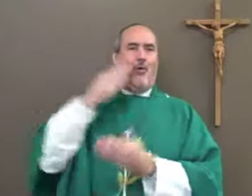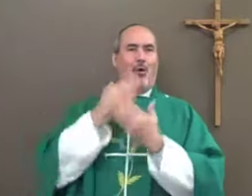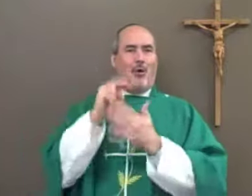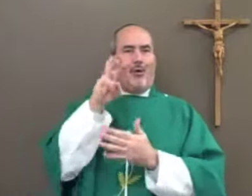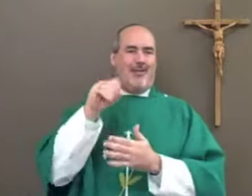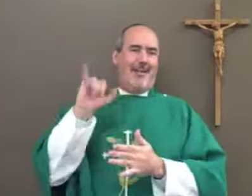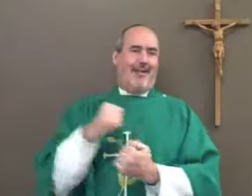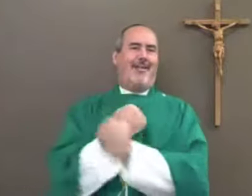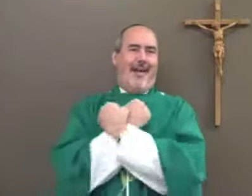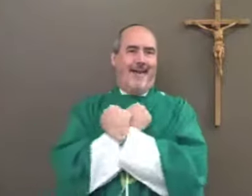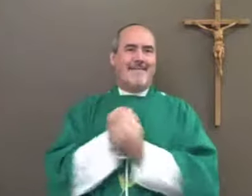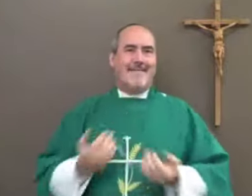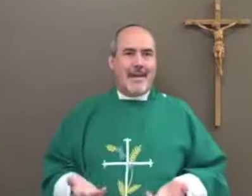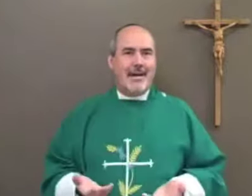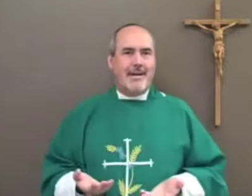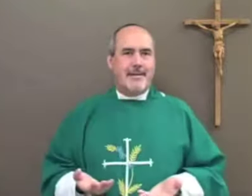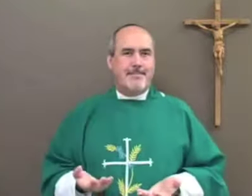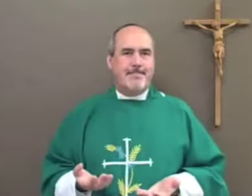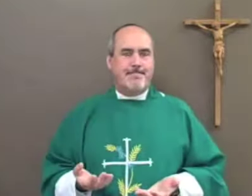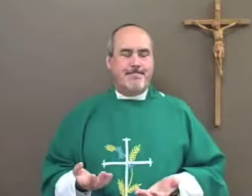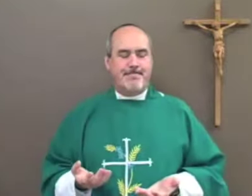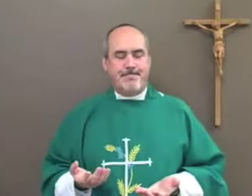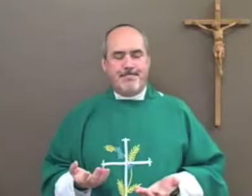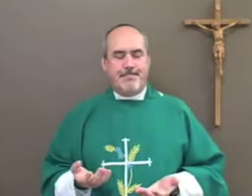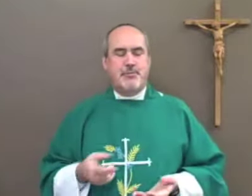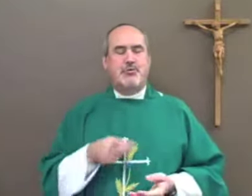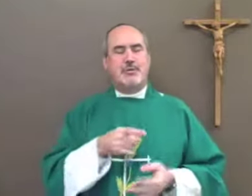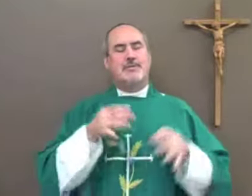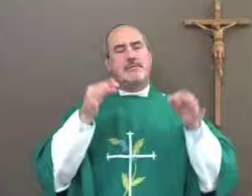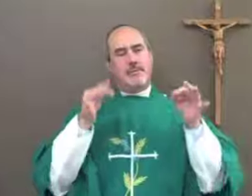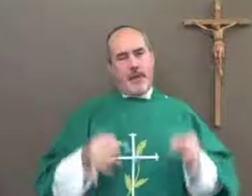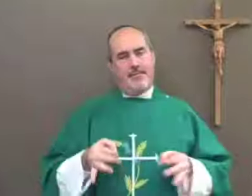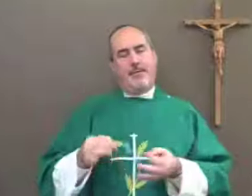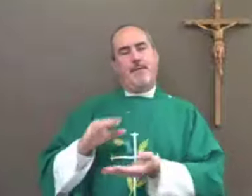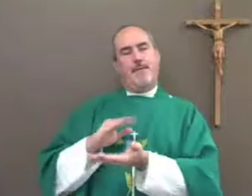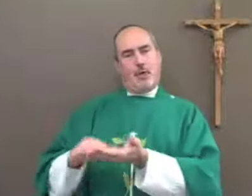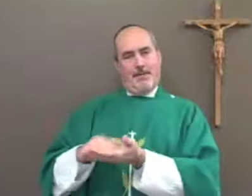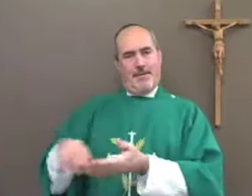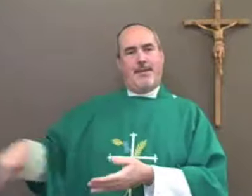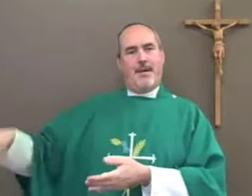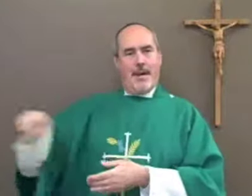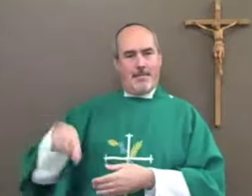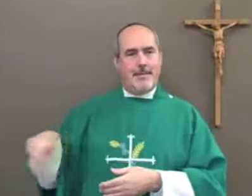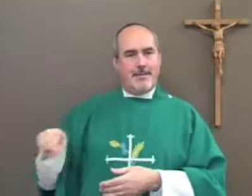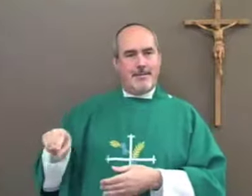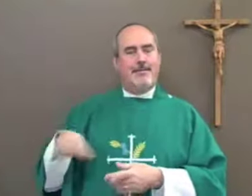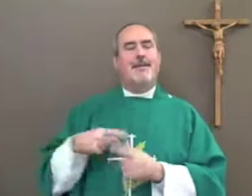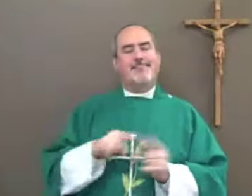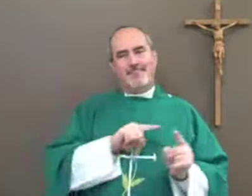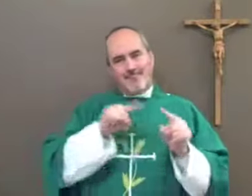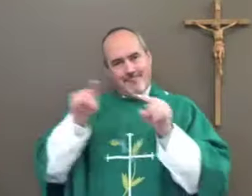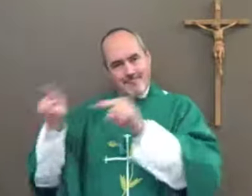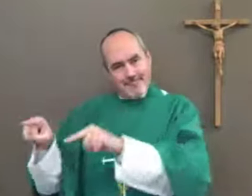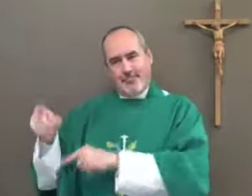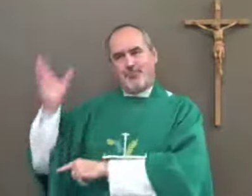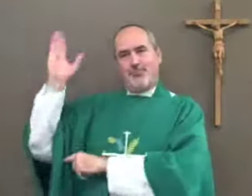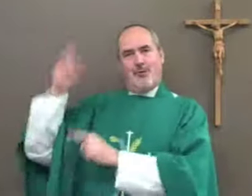her to go and share the good news with the German people. So she decided to forgive them and